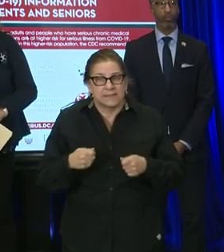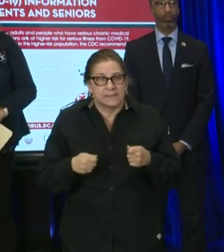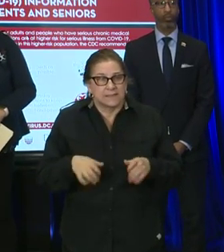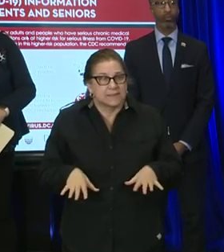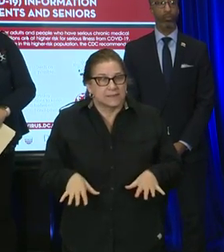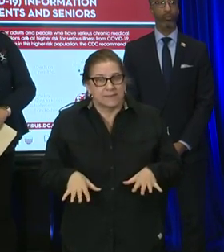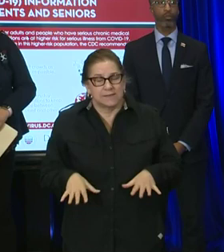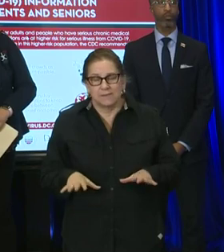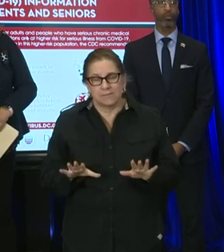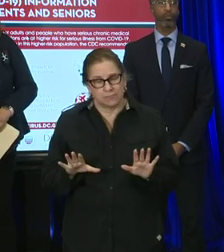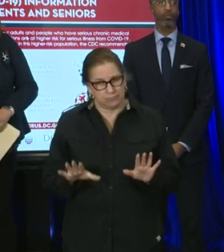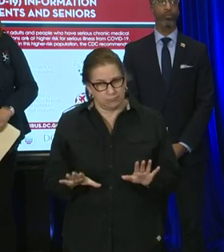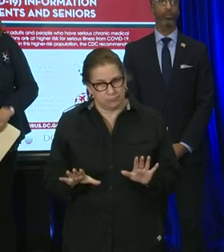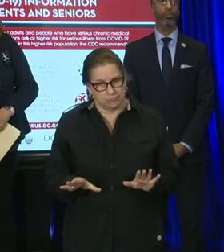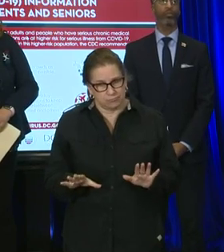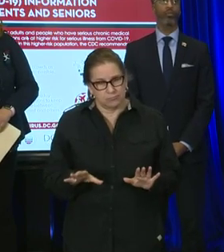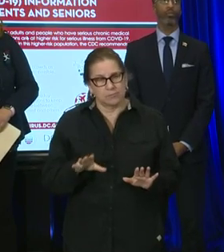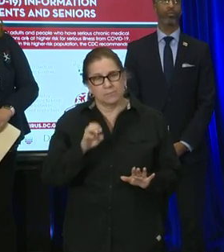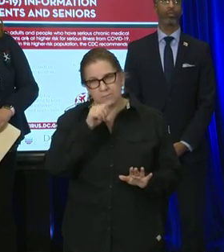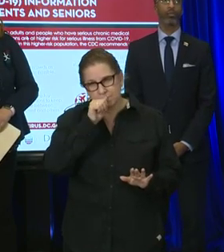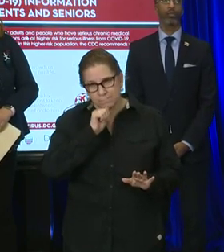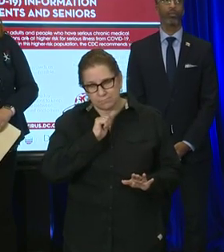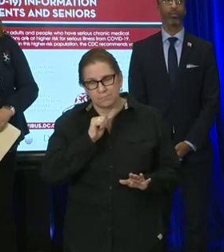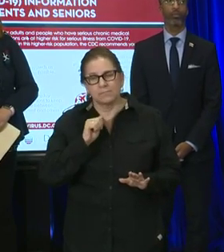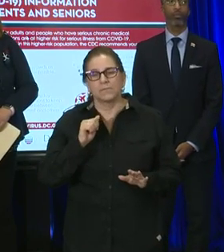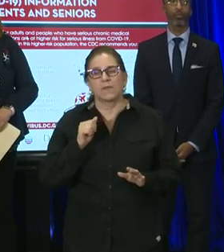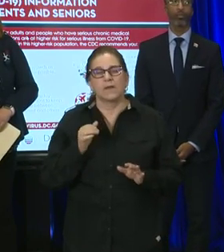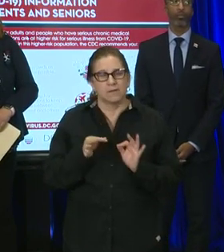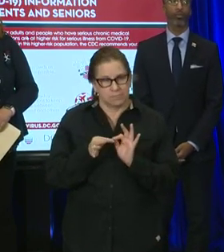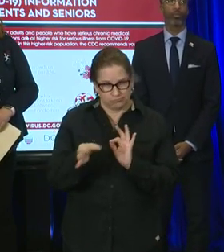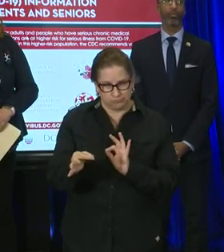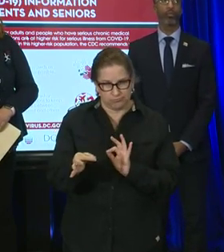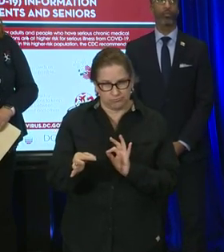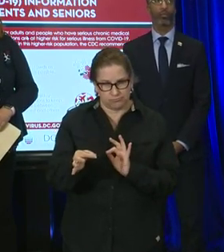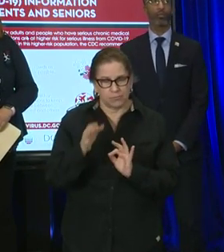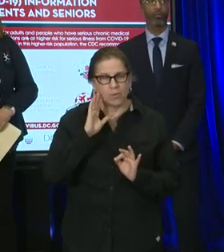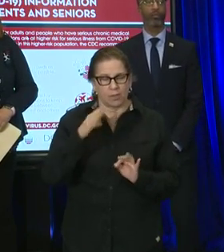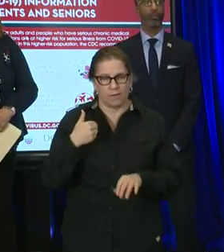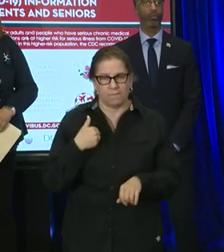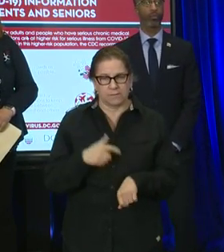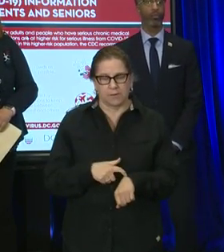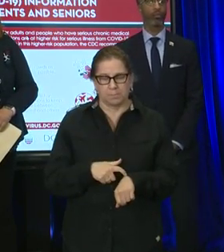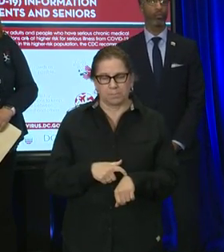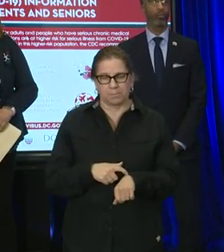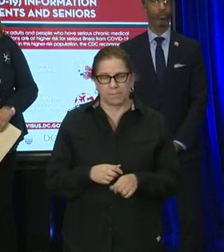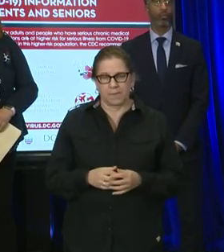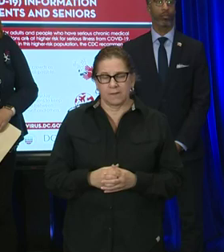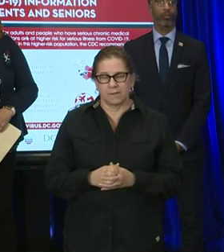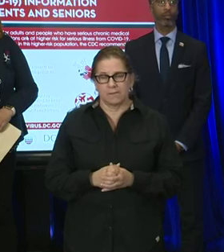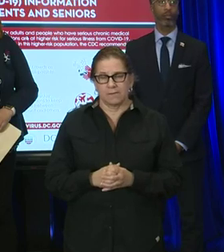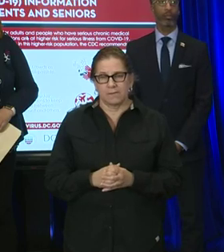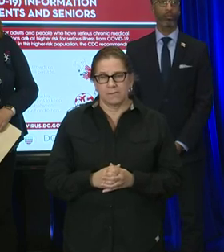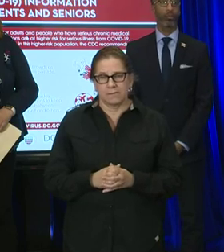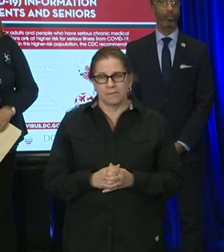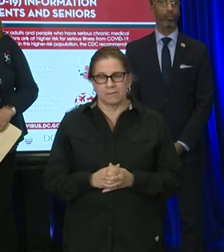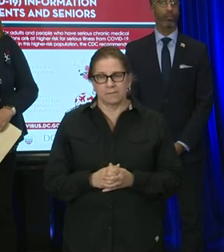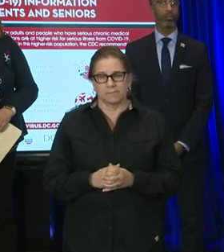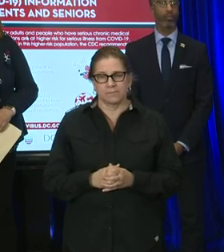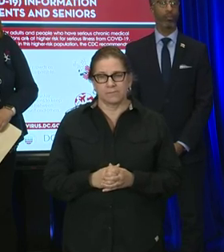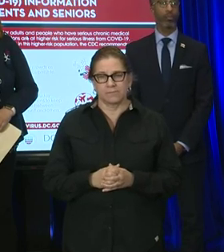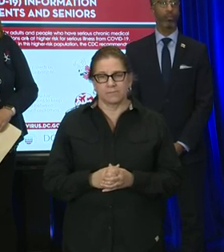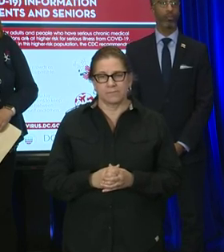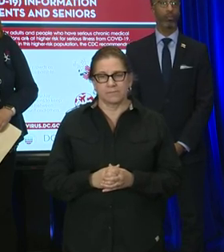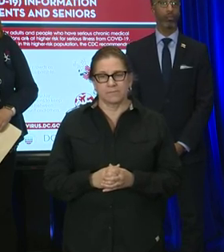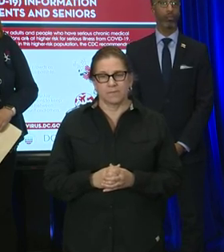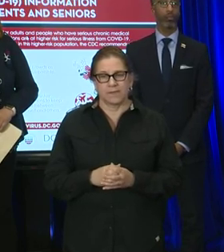and we will go throughout the public health emergency. Likewise, for some of our other benefits like TANF